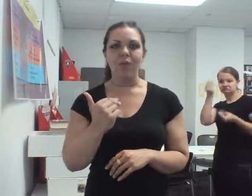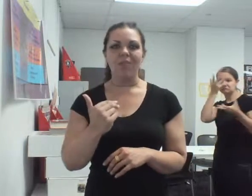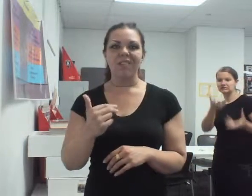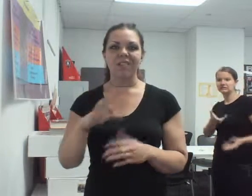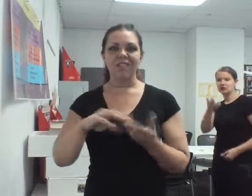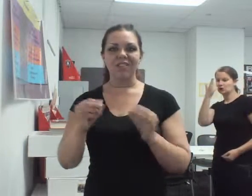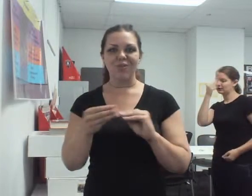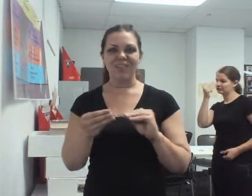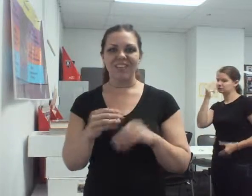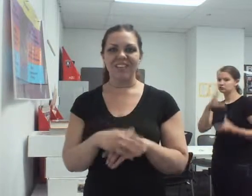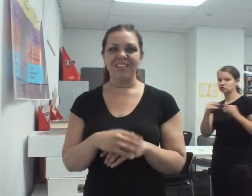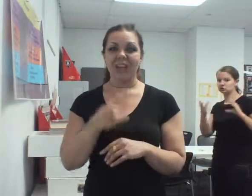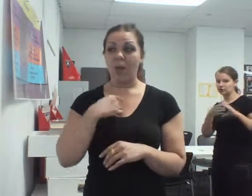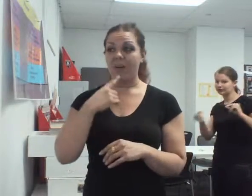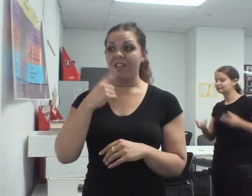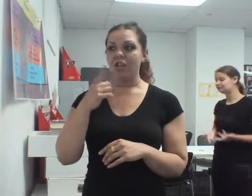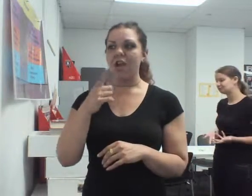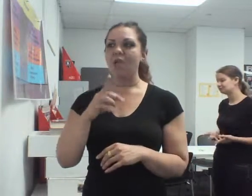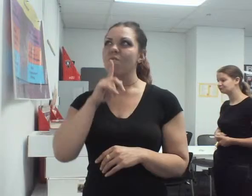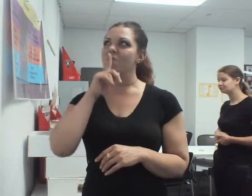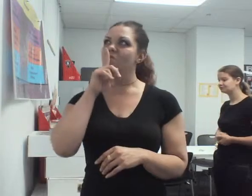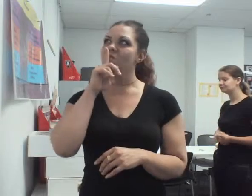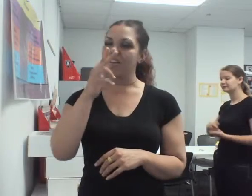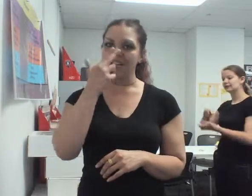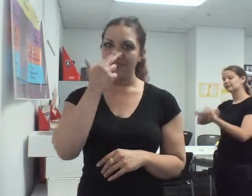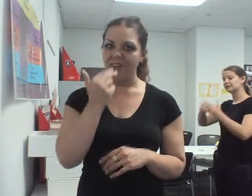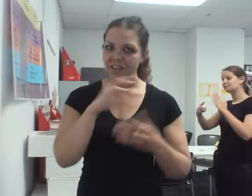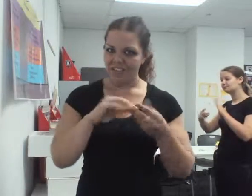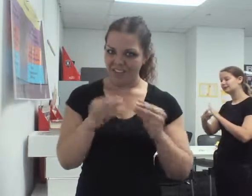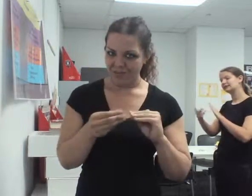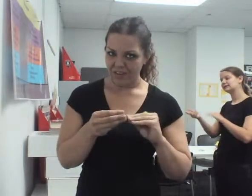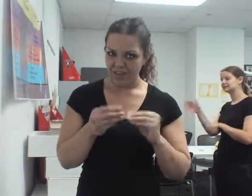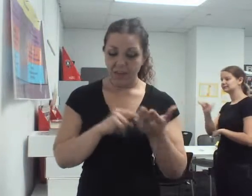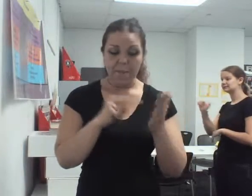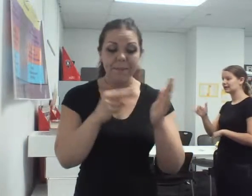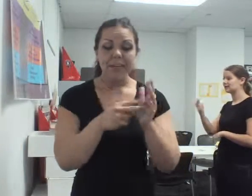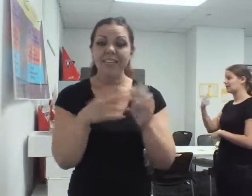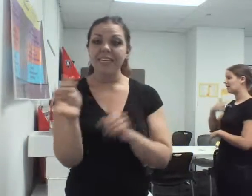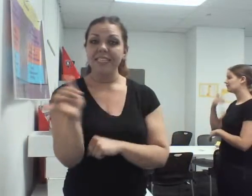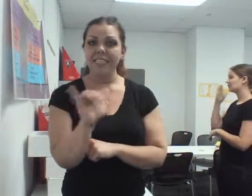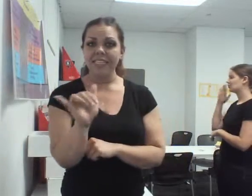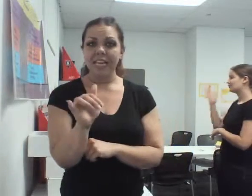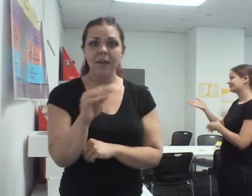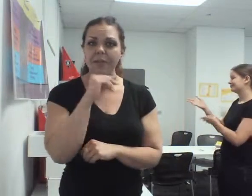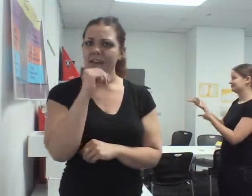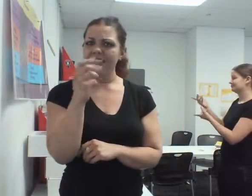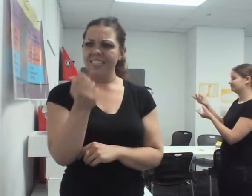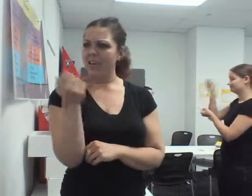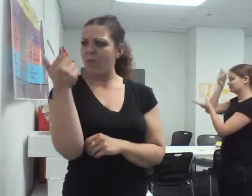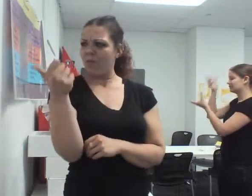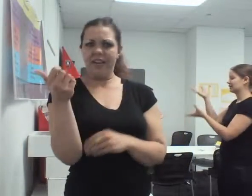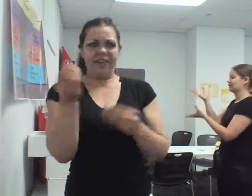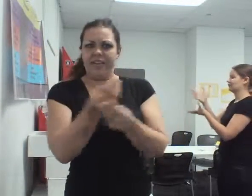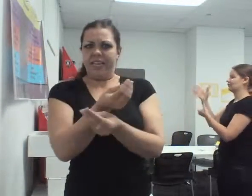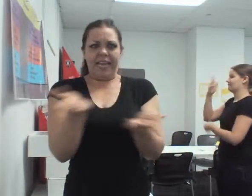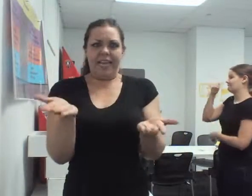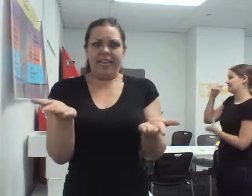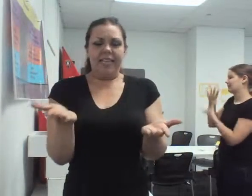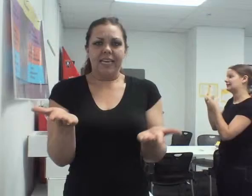tell you a really funny story. The meaning is exactly the same, right? I haven't gotten rid of anything. I haven't changed the meaning. I'm not